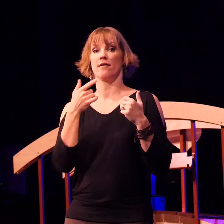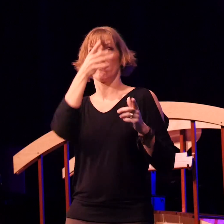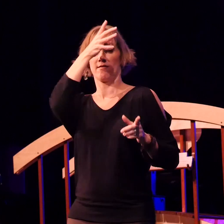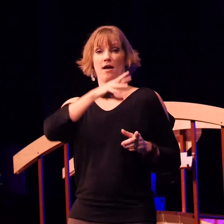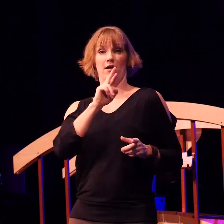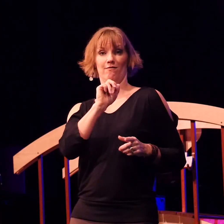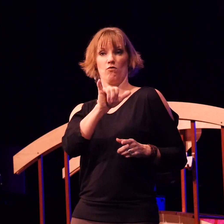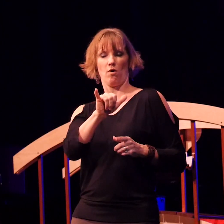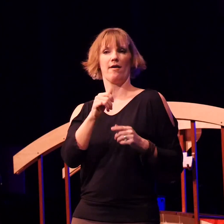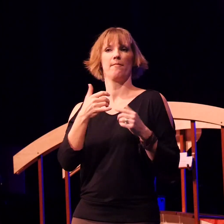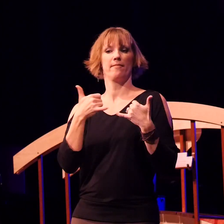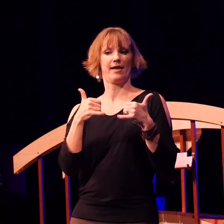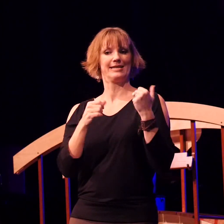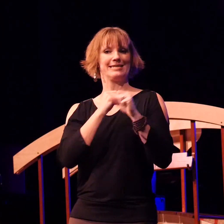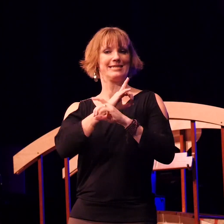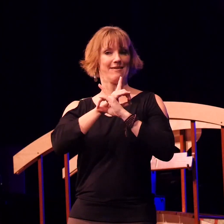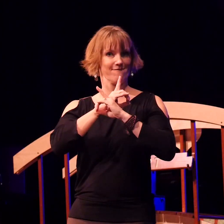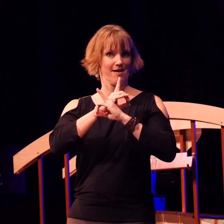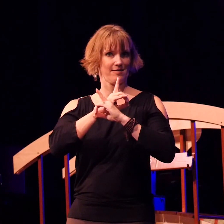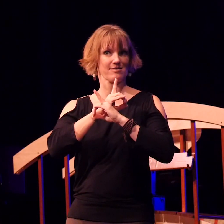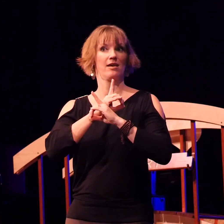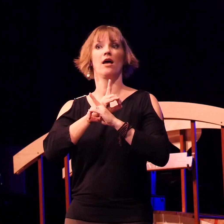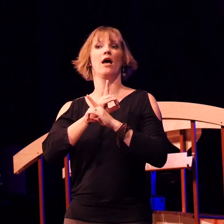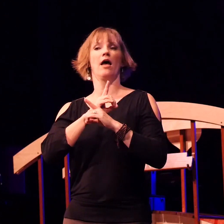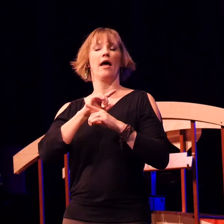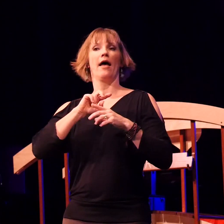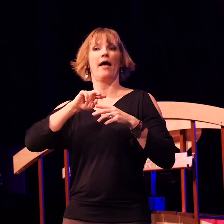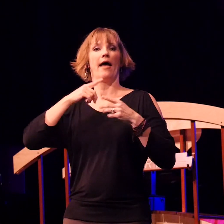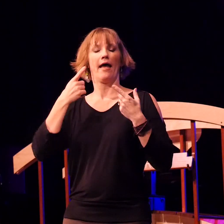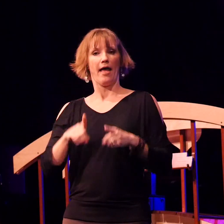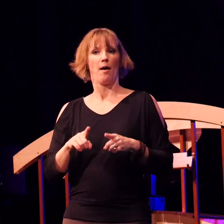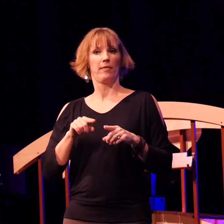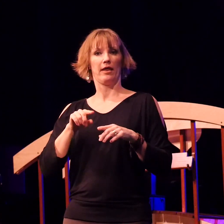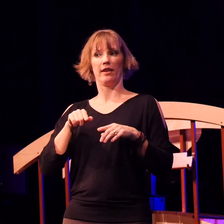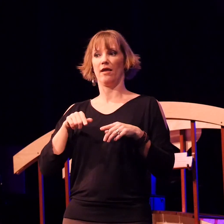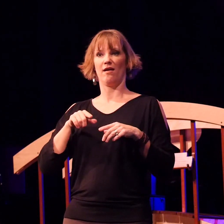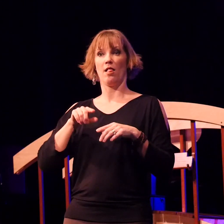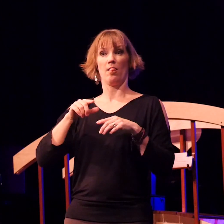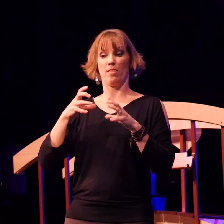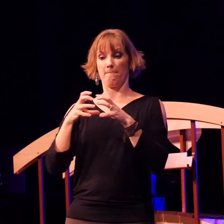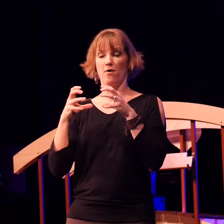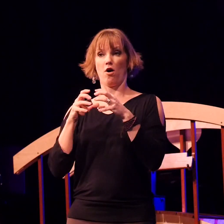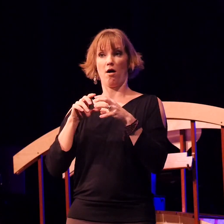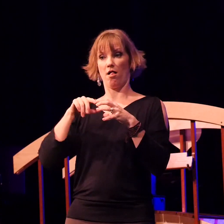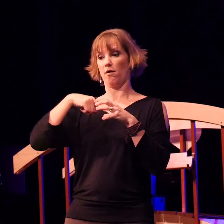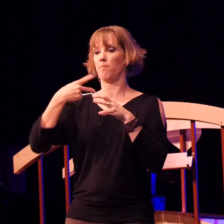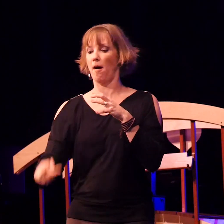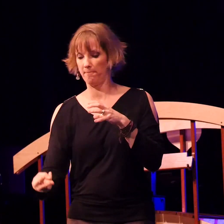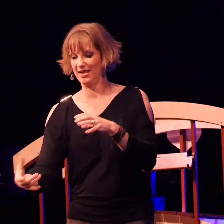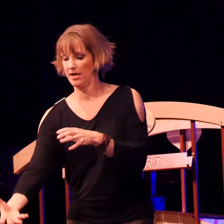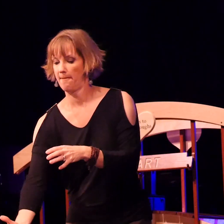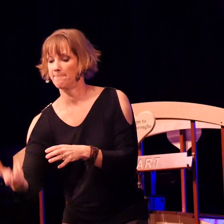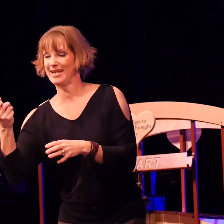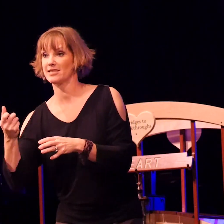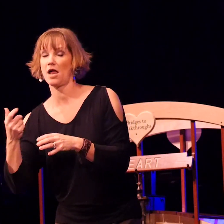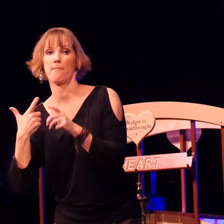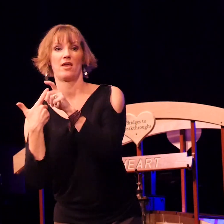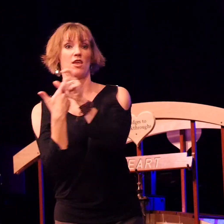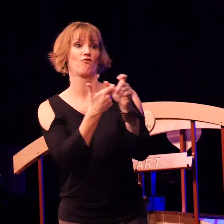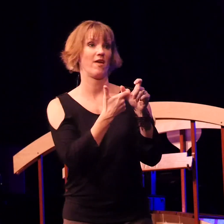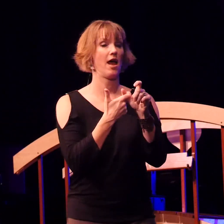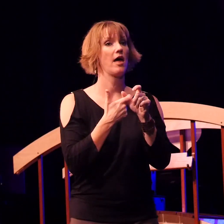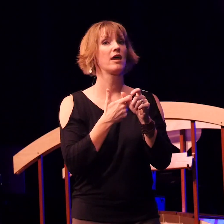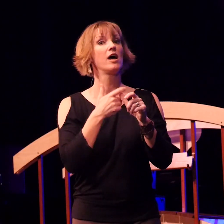And at one point in the game, there was a fumble, and he picked up the fumble, but he ran the wrong way, and he scored